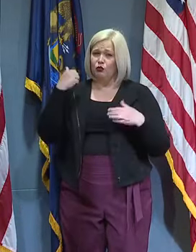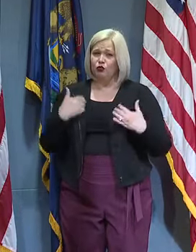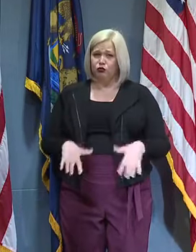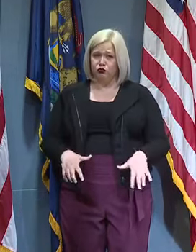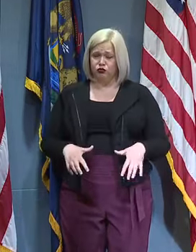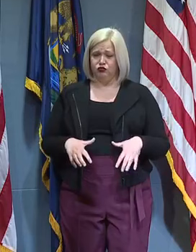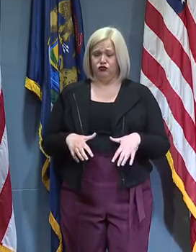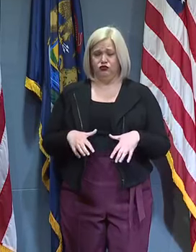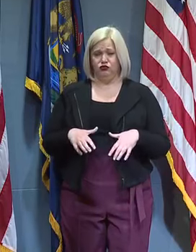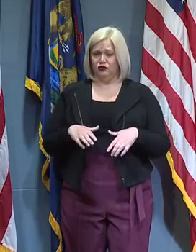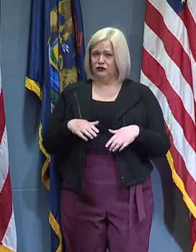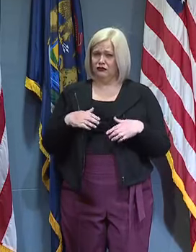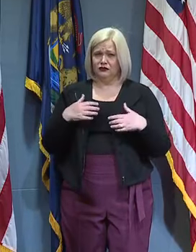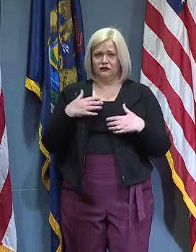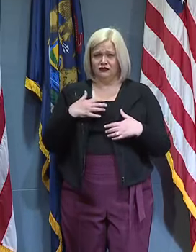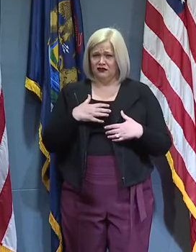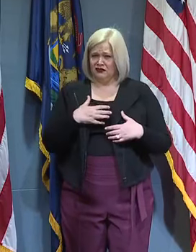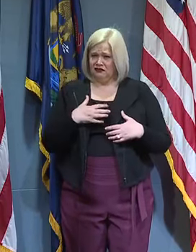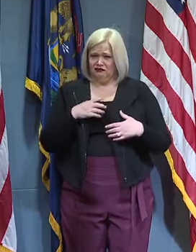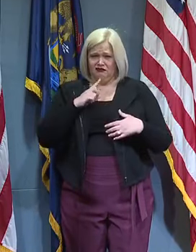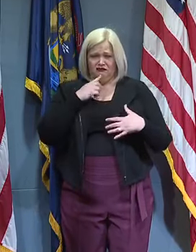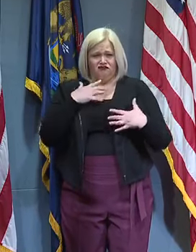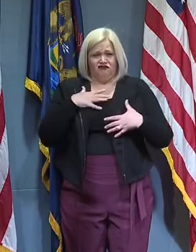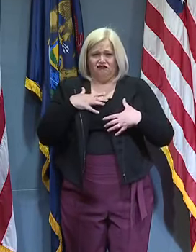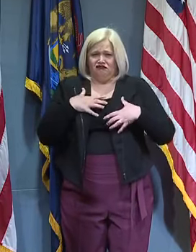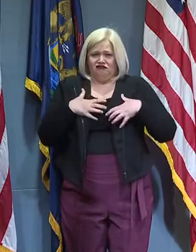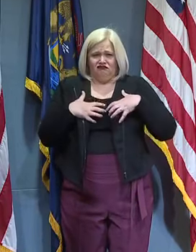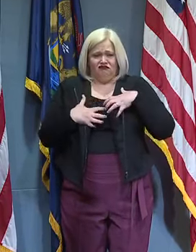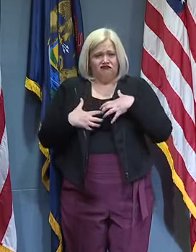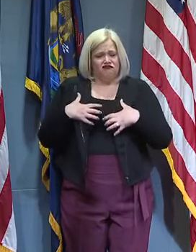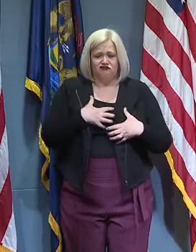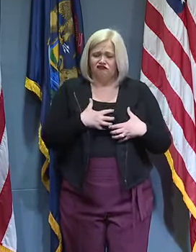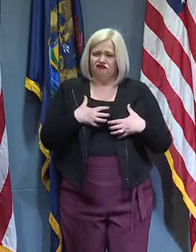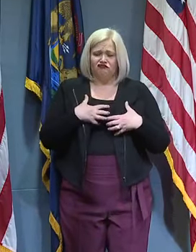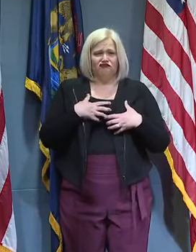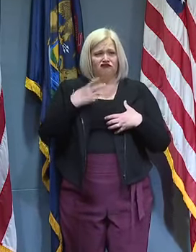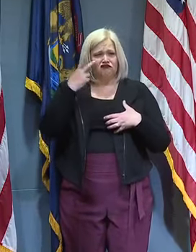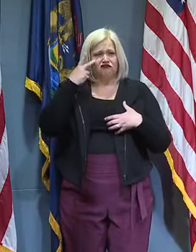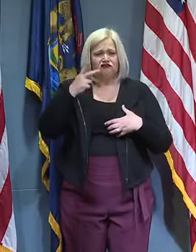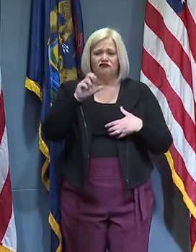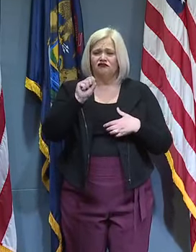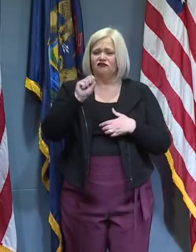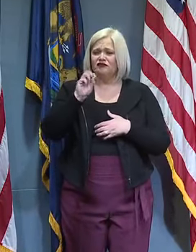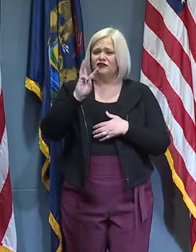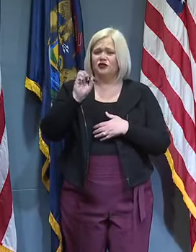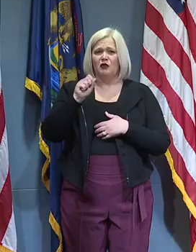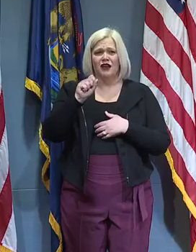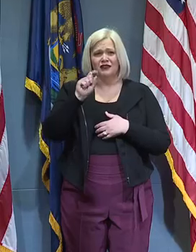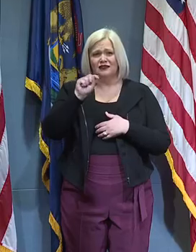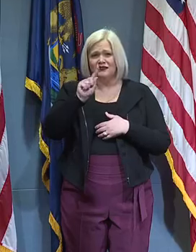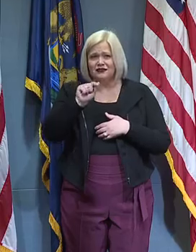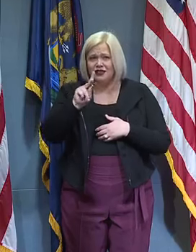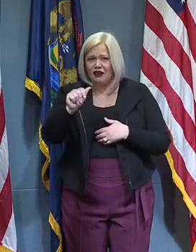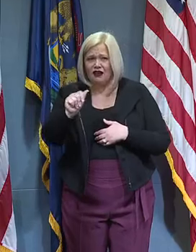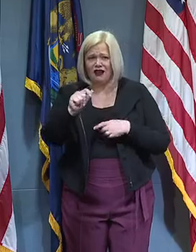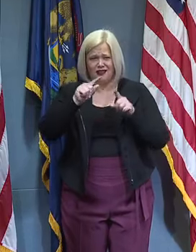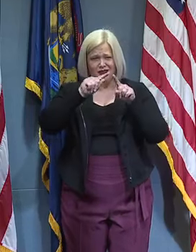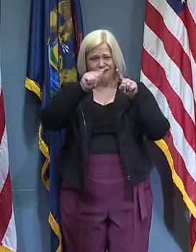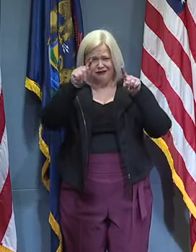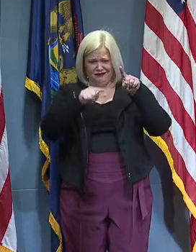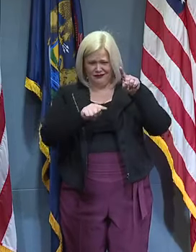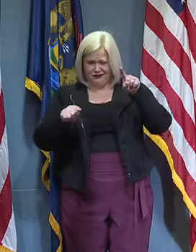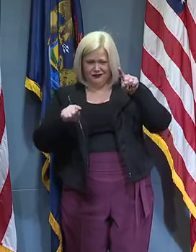honest. Swastikas and Confederate flags, nooses, and automatic rifles do not represent who we are as